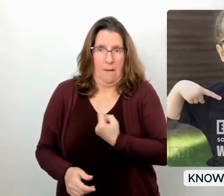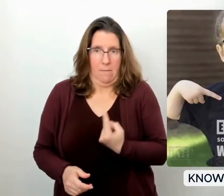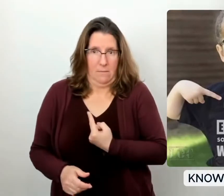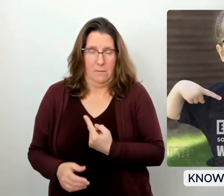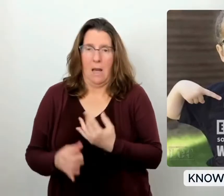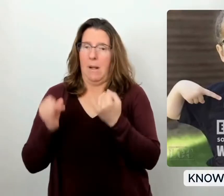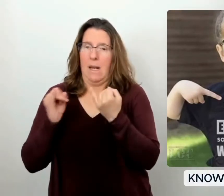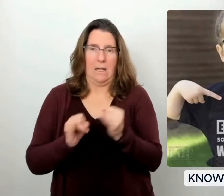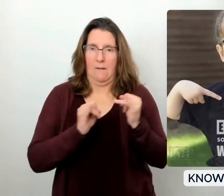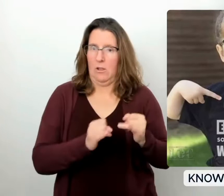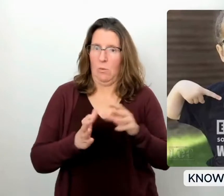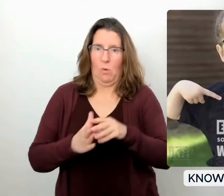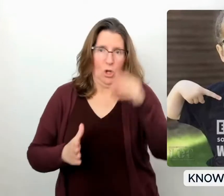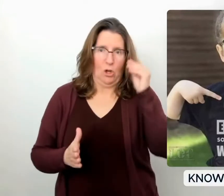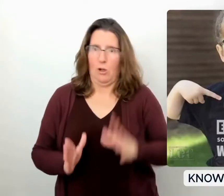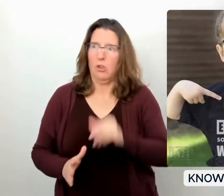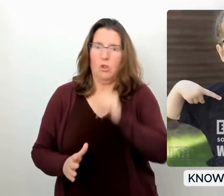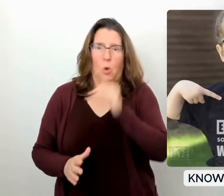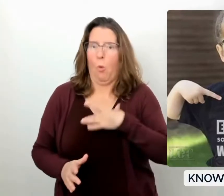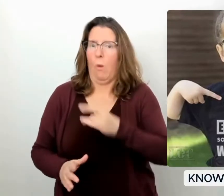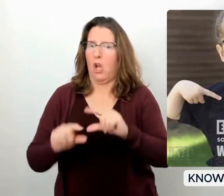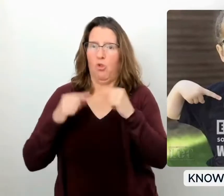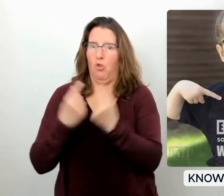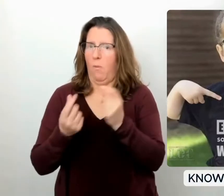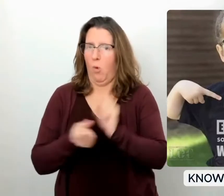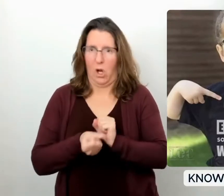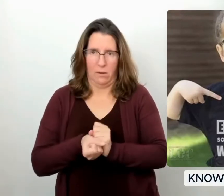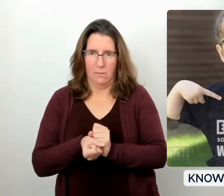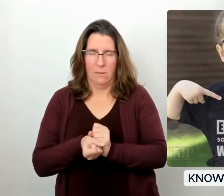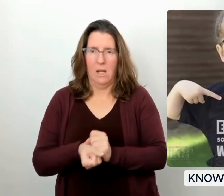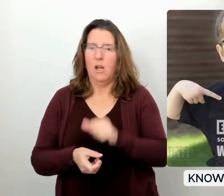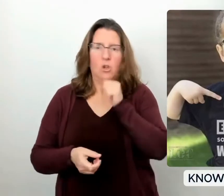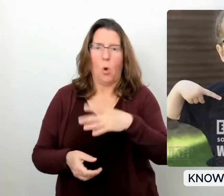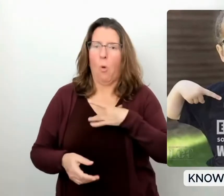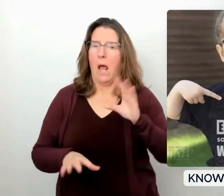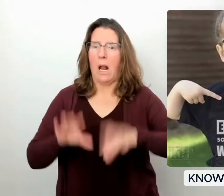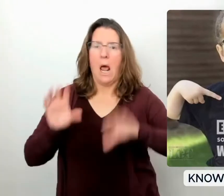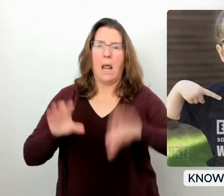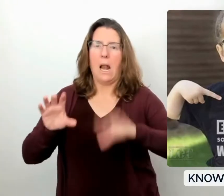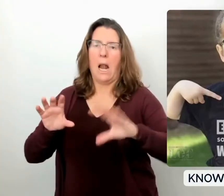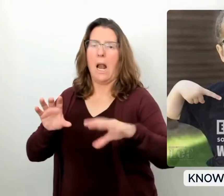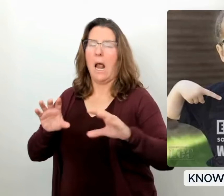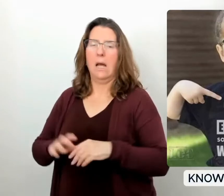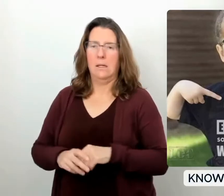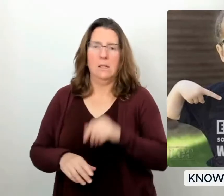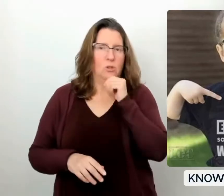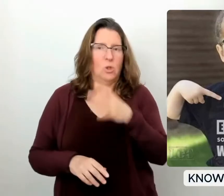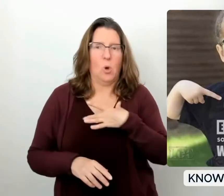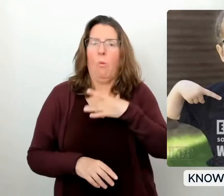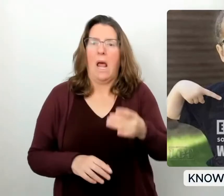I was isolated. I was an independent learner. I didn't like group work. I didn't like small group discussions.